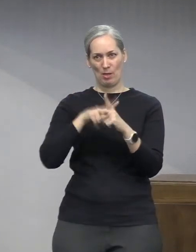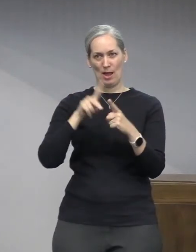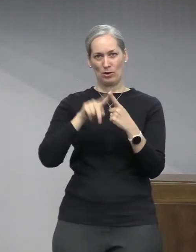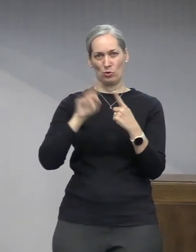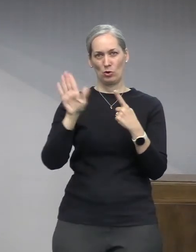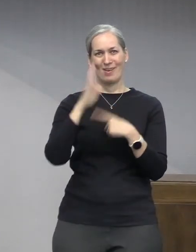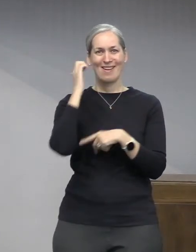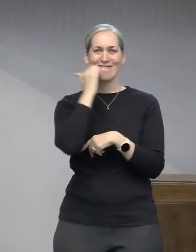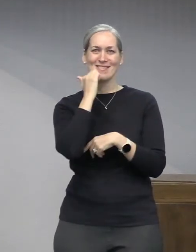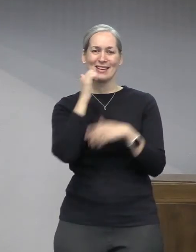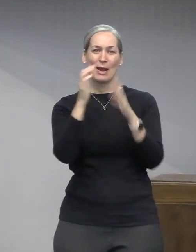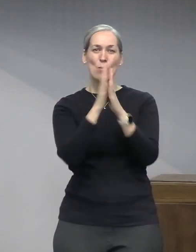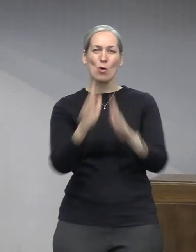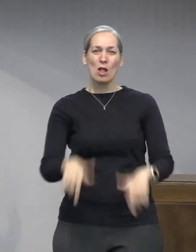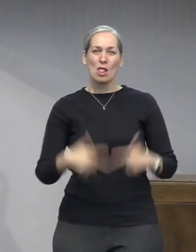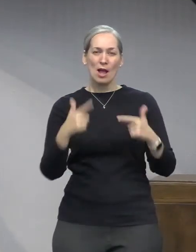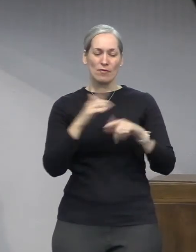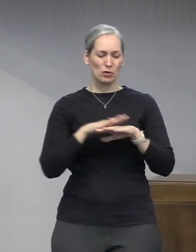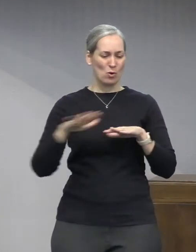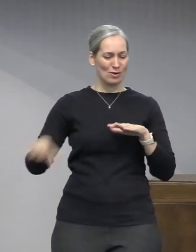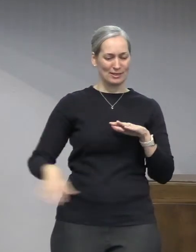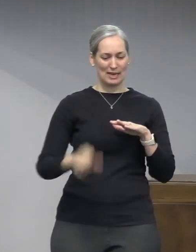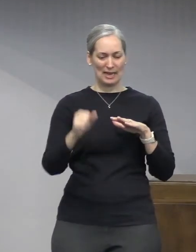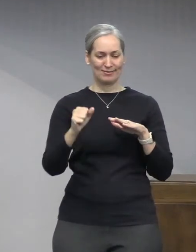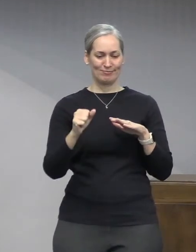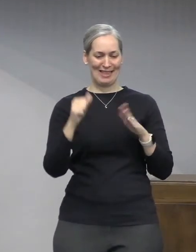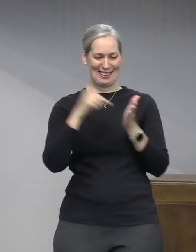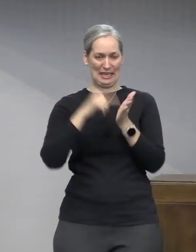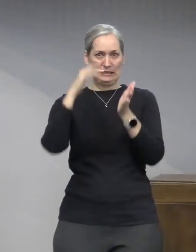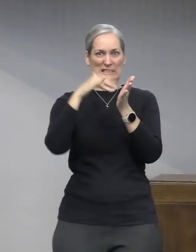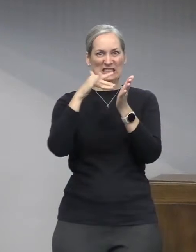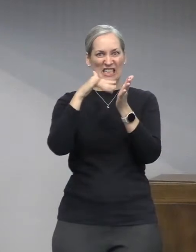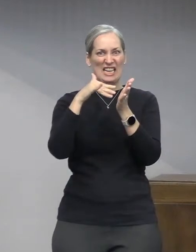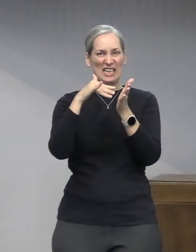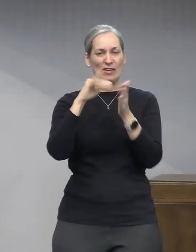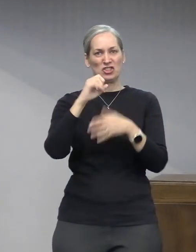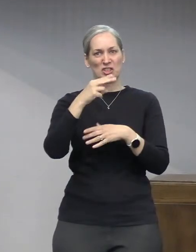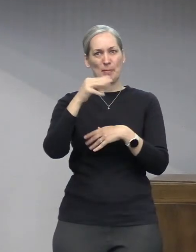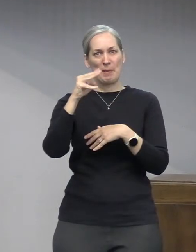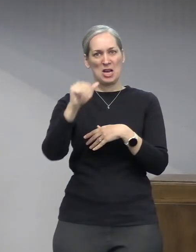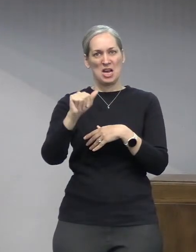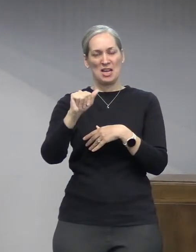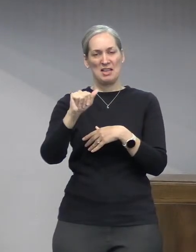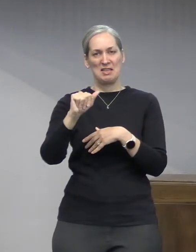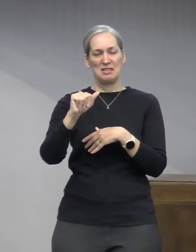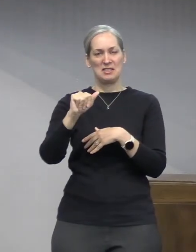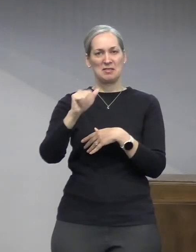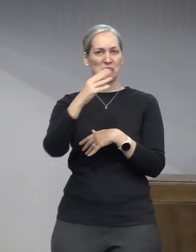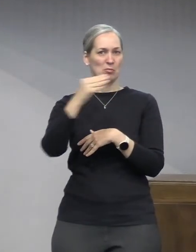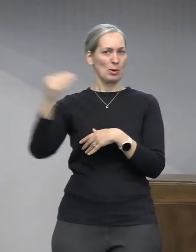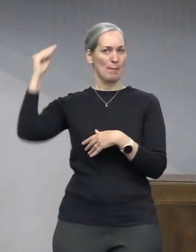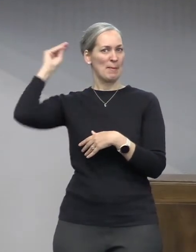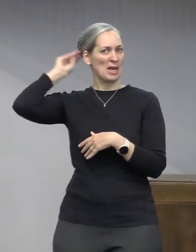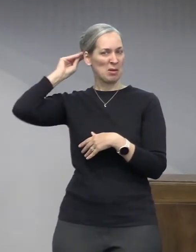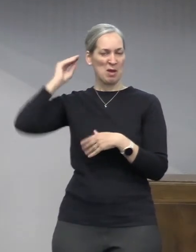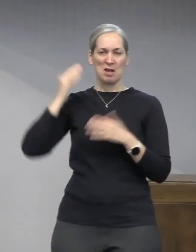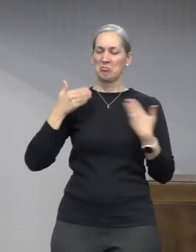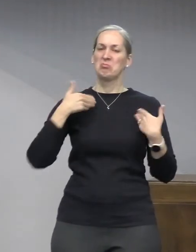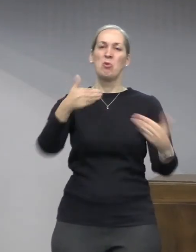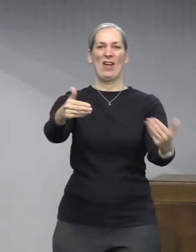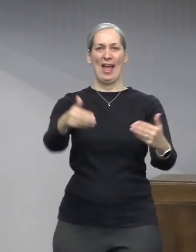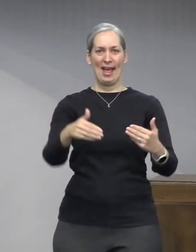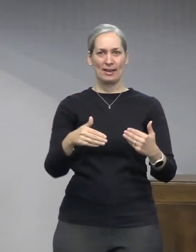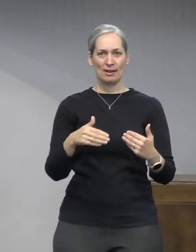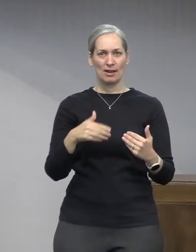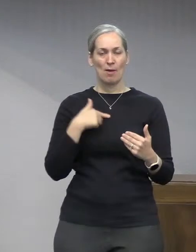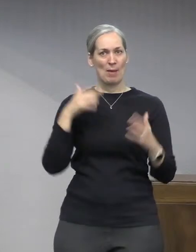don't take this study of the Shema and just put it on the shelf. Remember, as Matt opened our time in this study, that